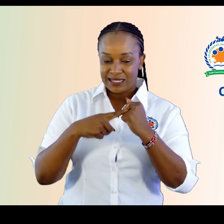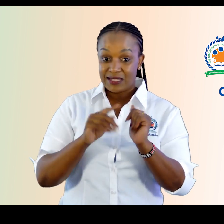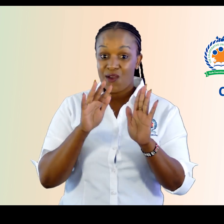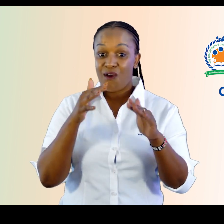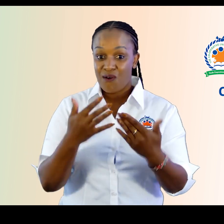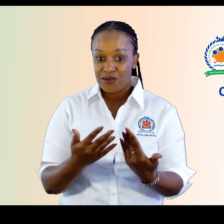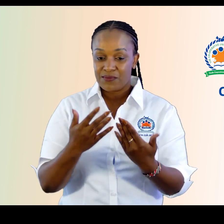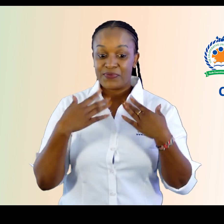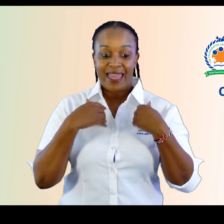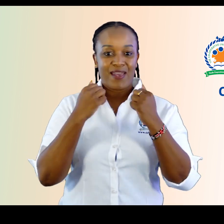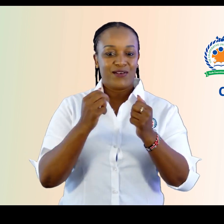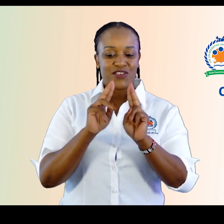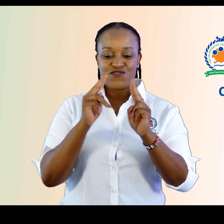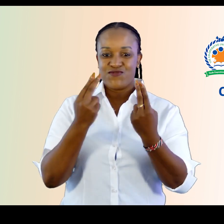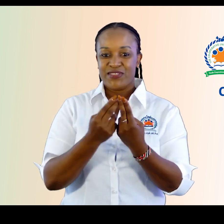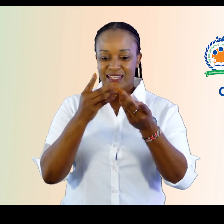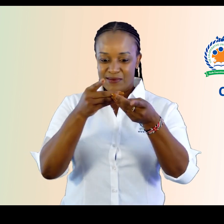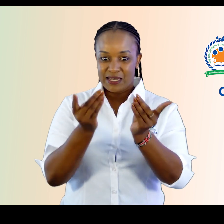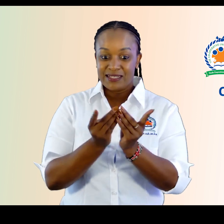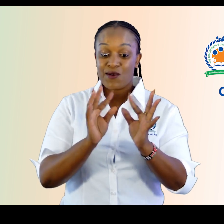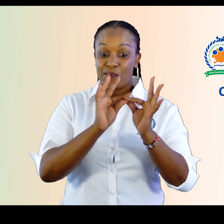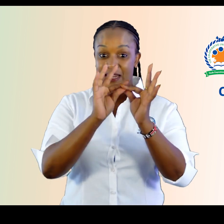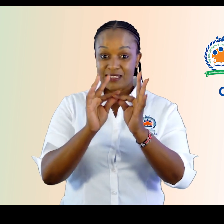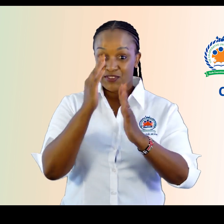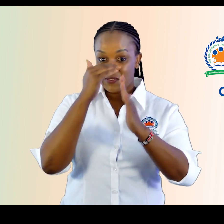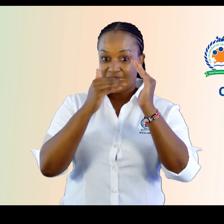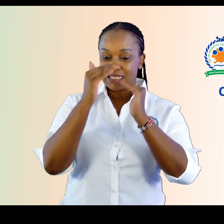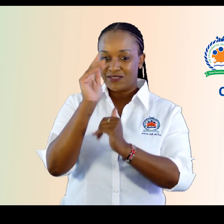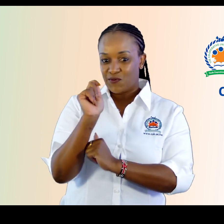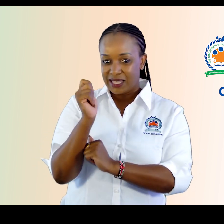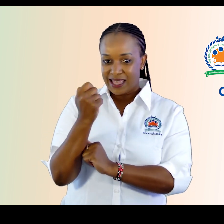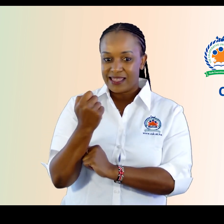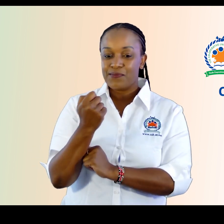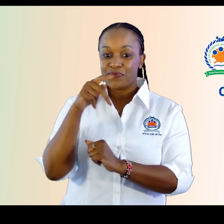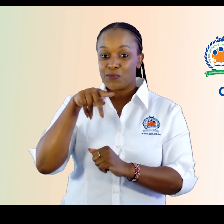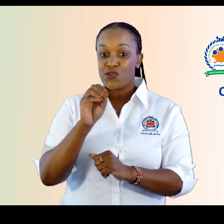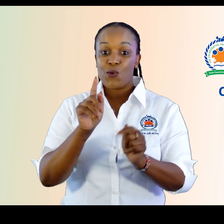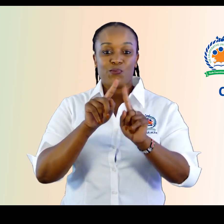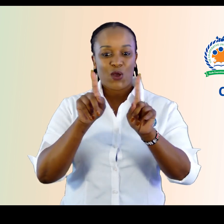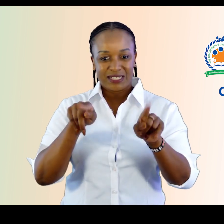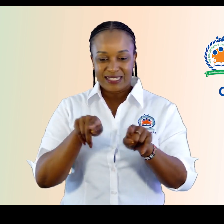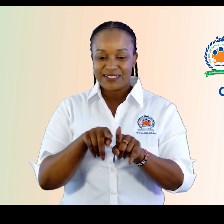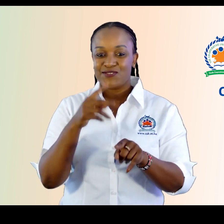606 or Health Unit Department, the Cooperative University of Kenya, P.O.